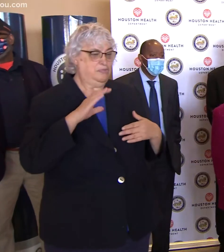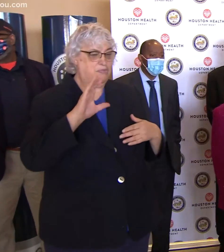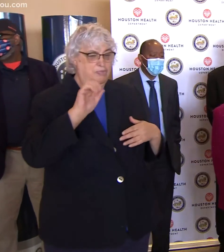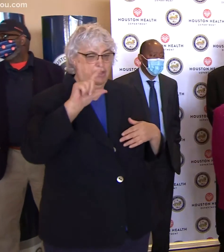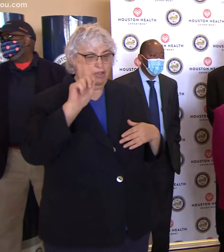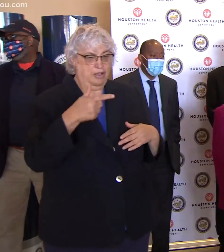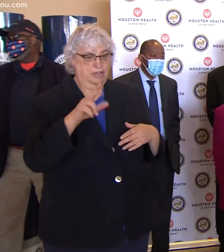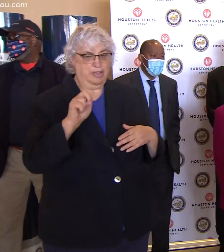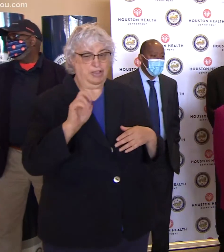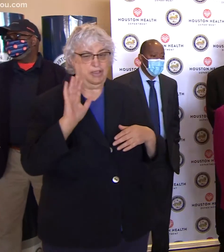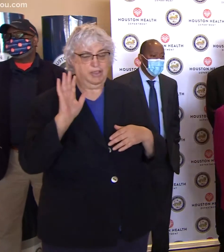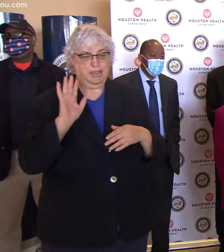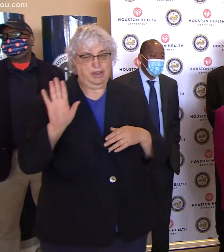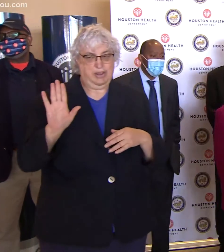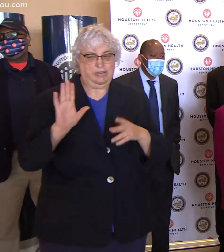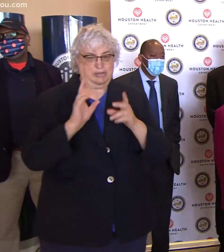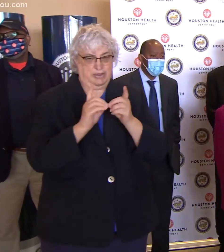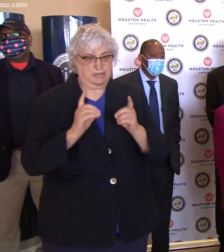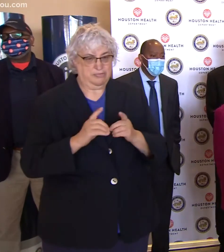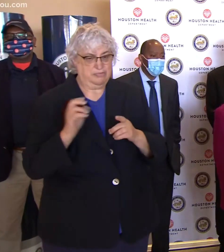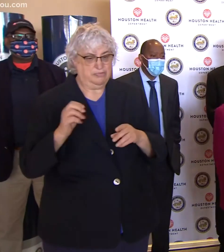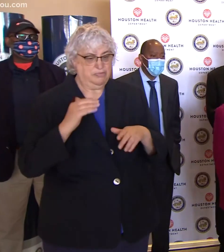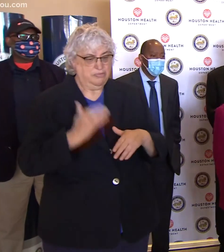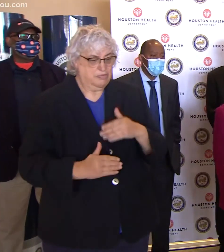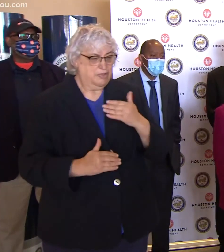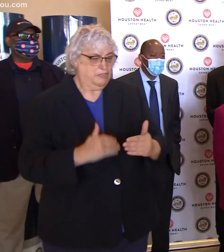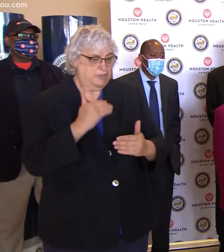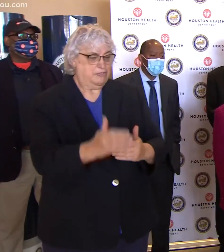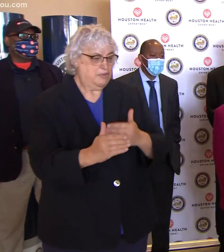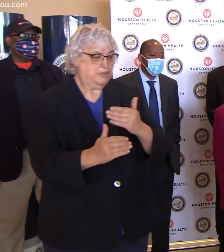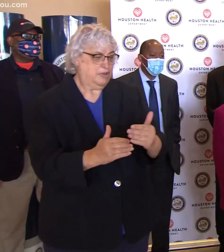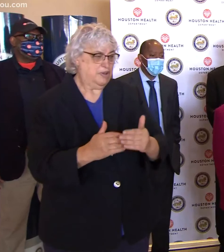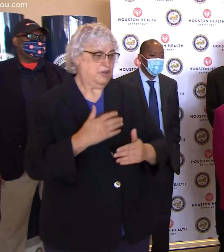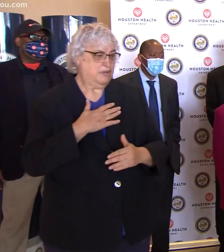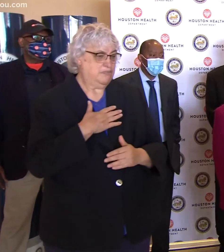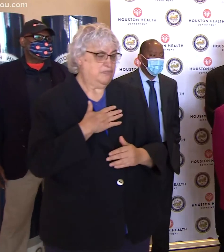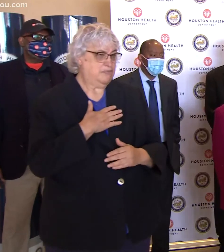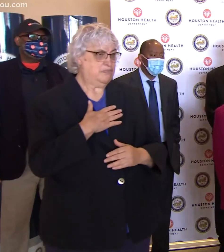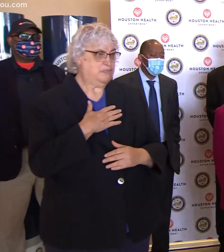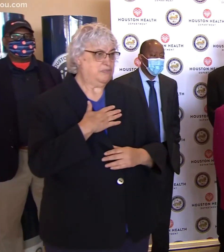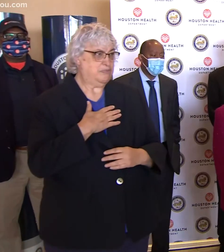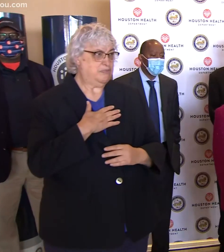his district and glad that he is moving forward. My